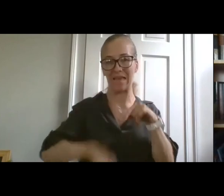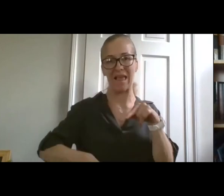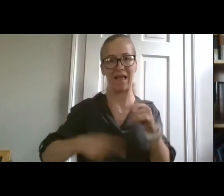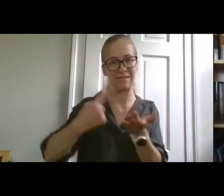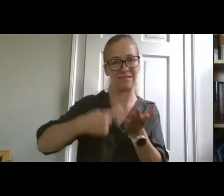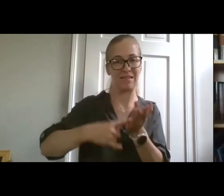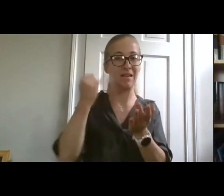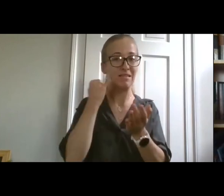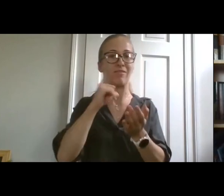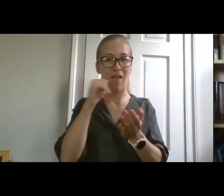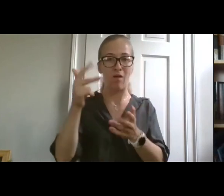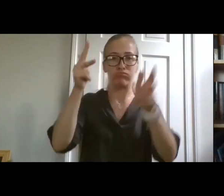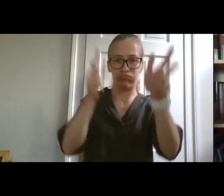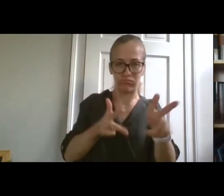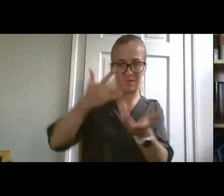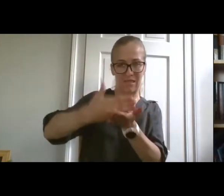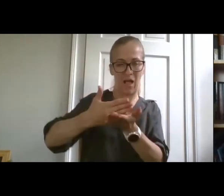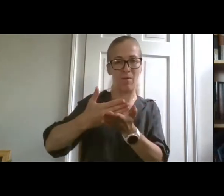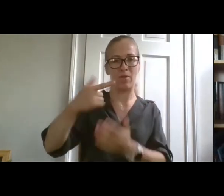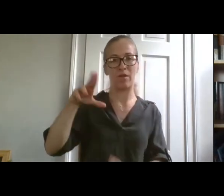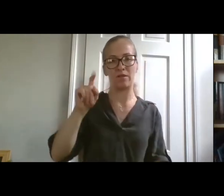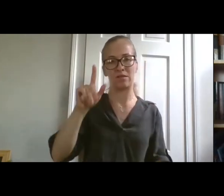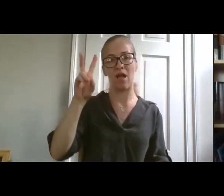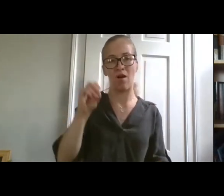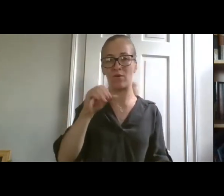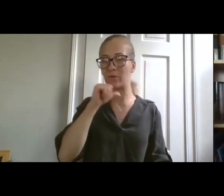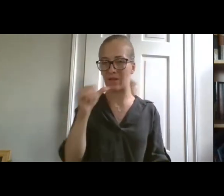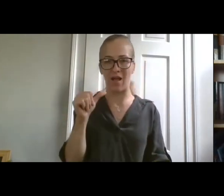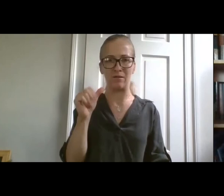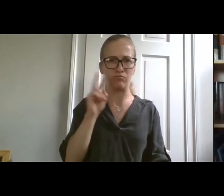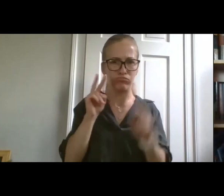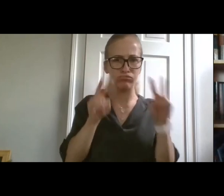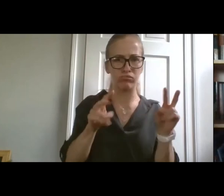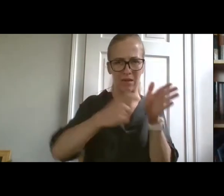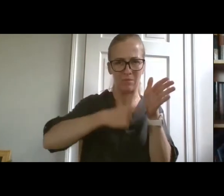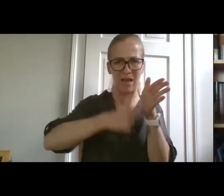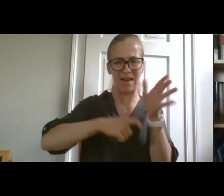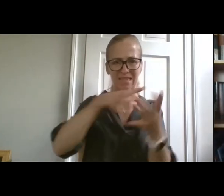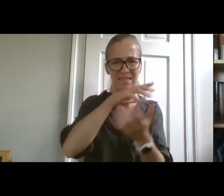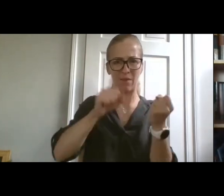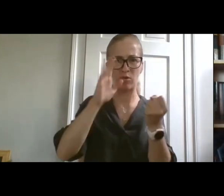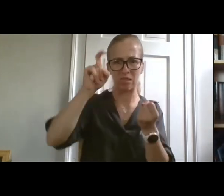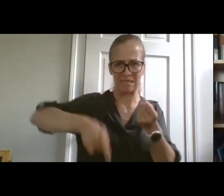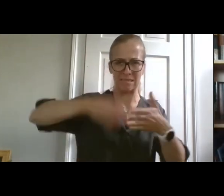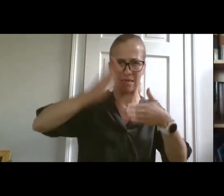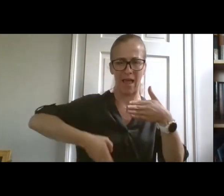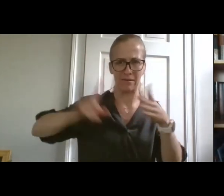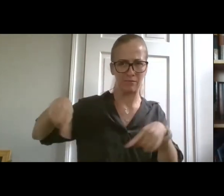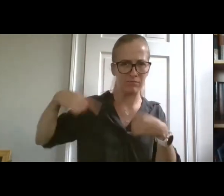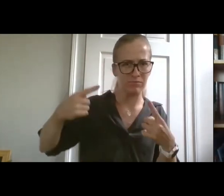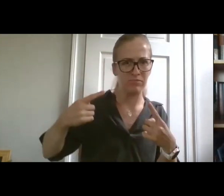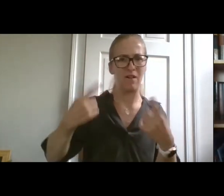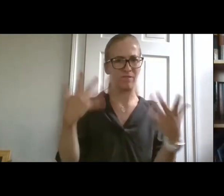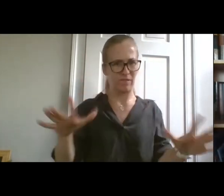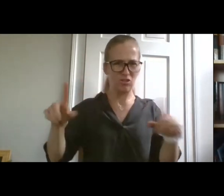halt. But Gustavo didn't want to stop. Without turning his head from the road, he insisted the mining damage would have to end eventually, and we'd driven all this way. "The